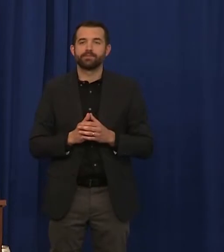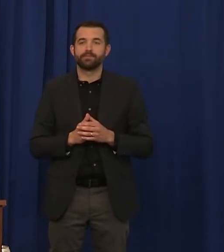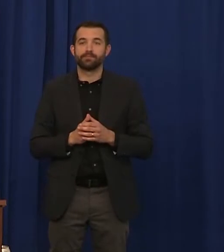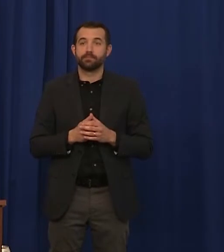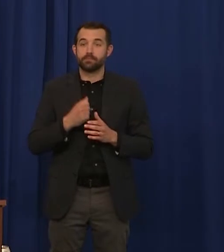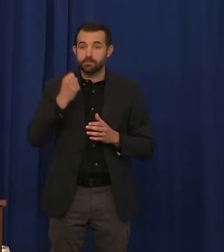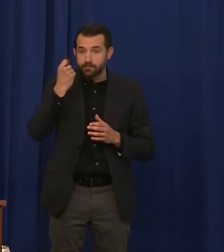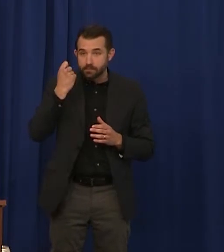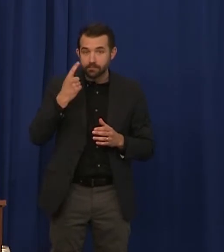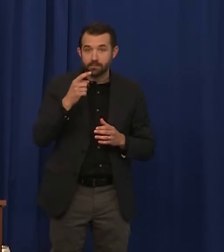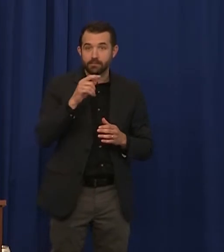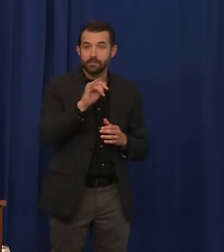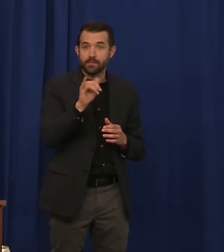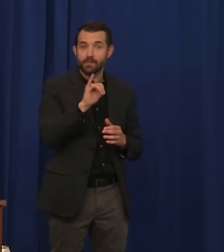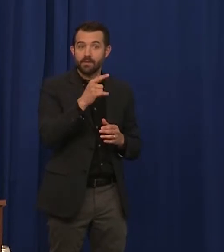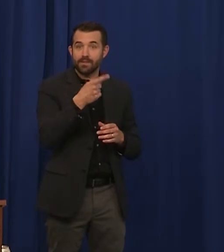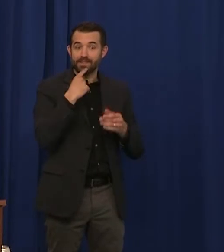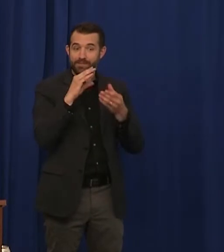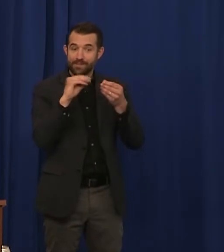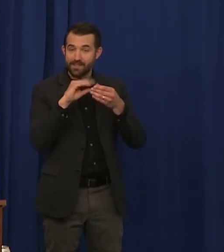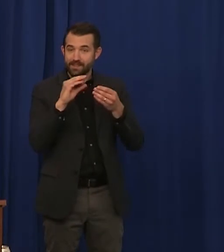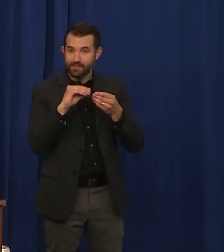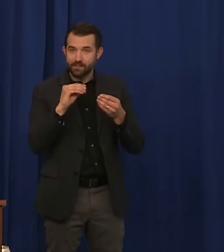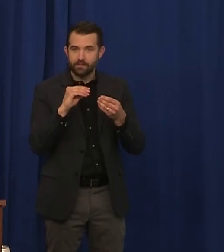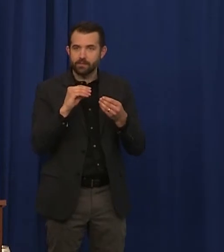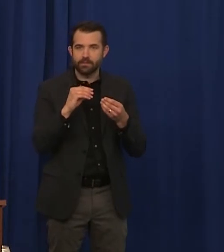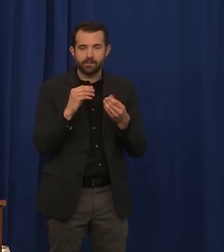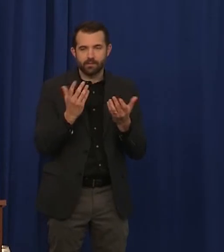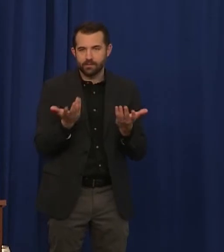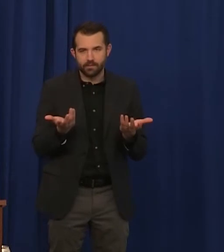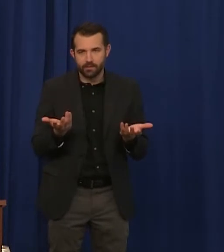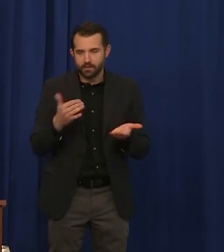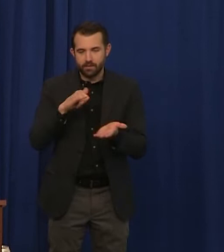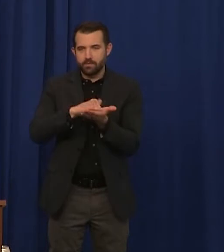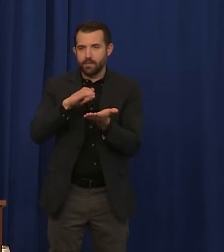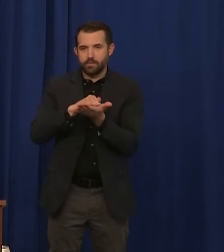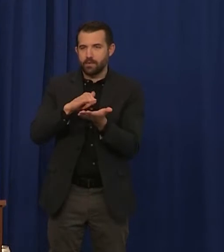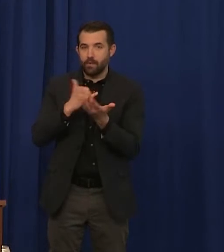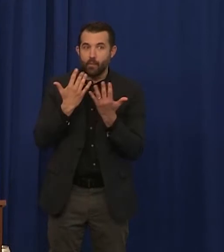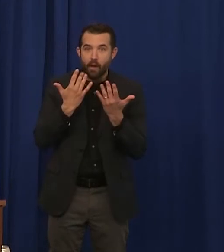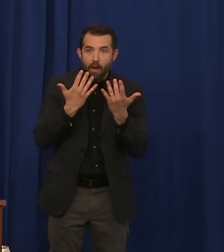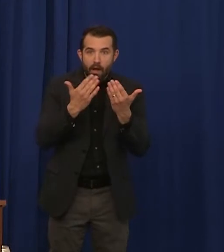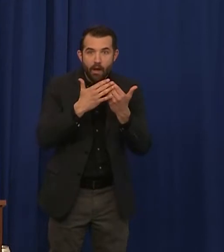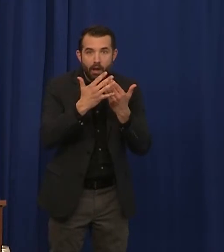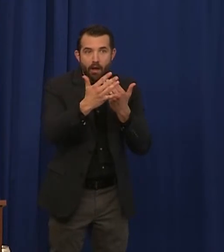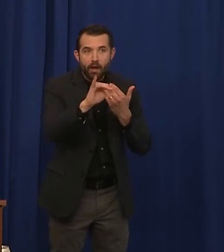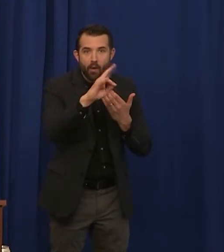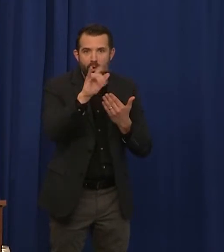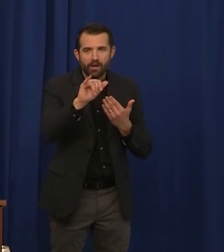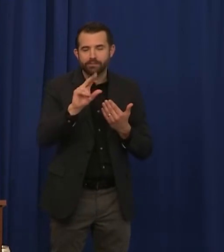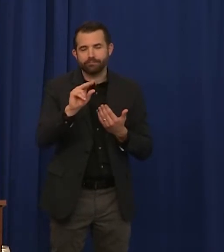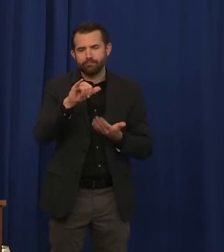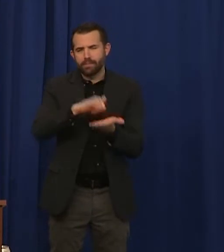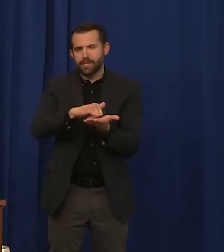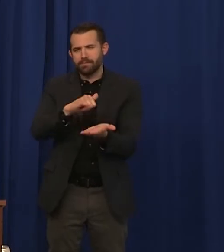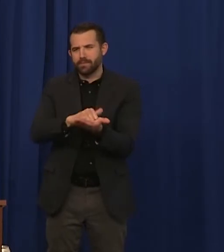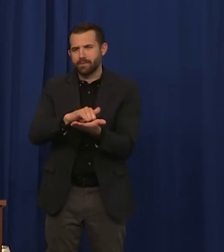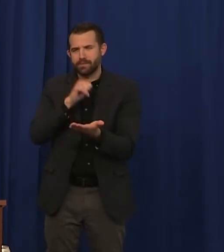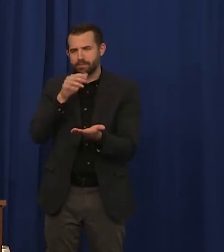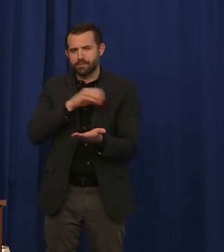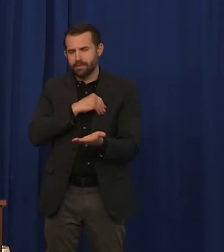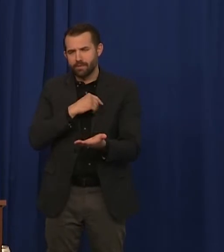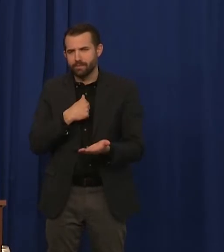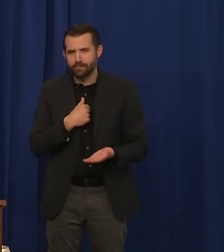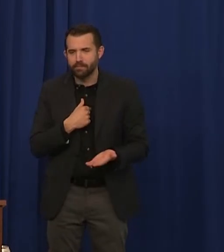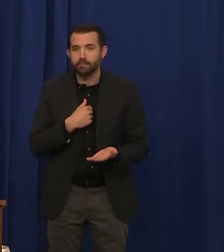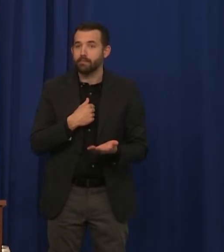was not a timeline that was appropriate. If we took the normal course of business, we